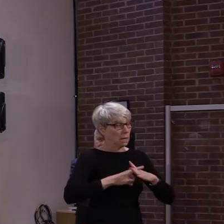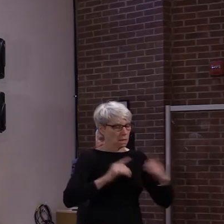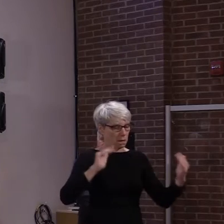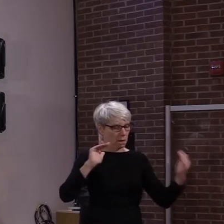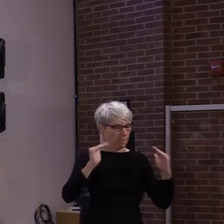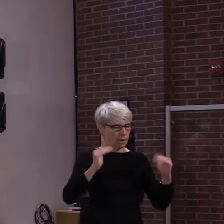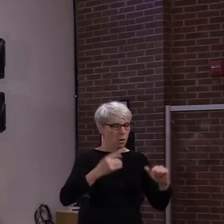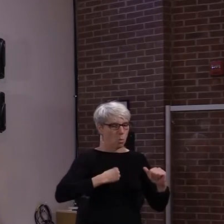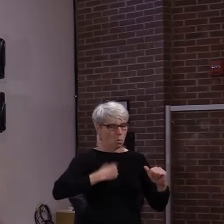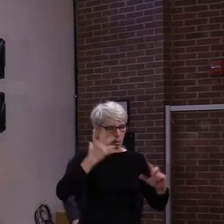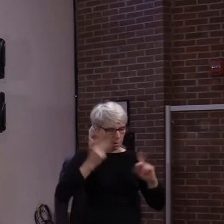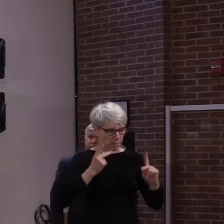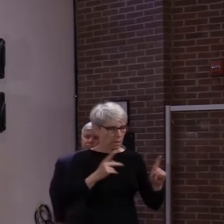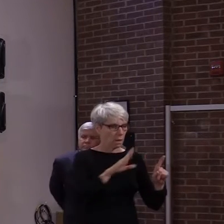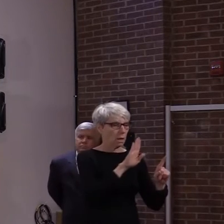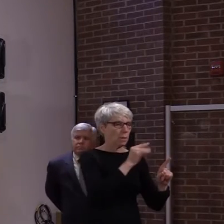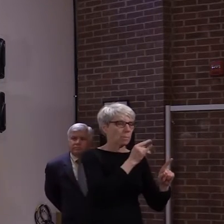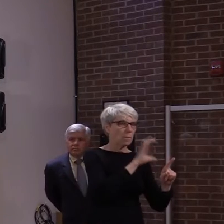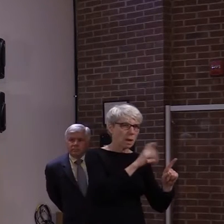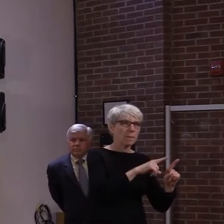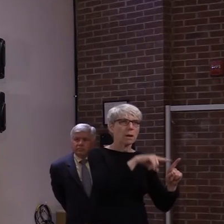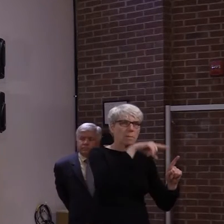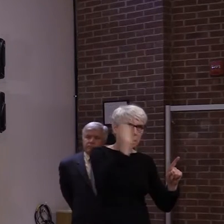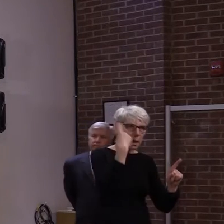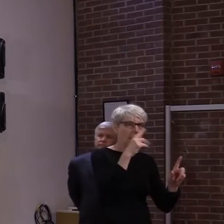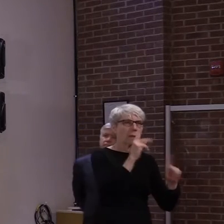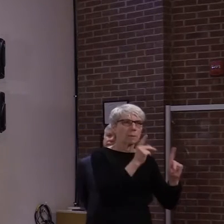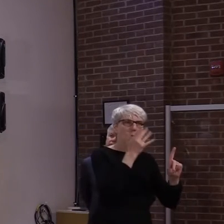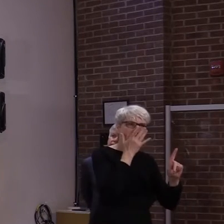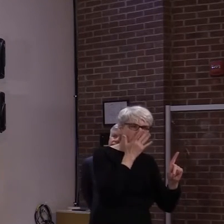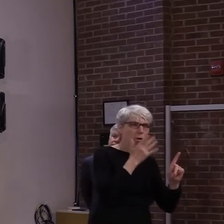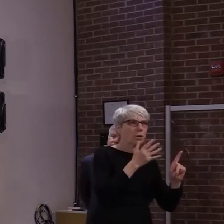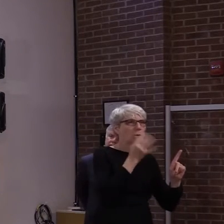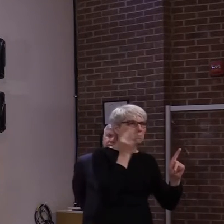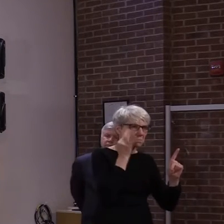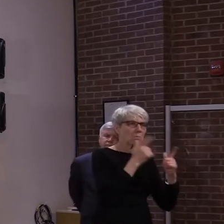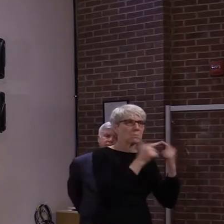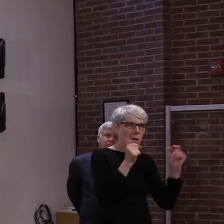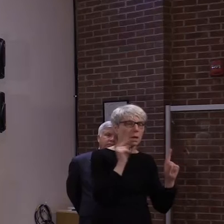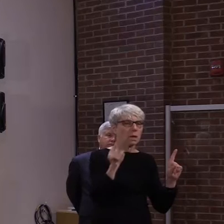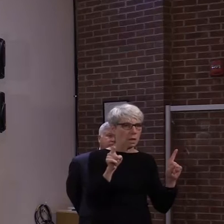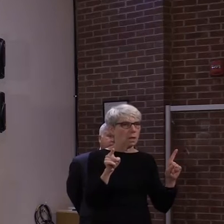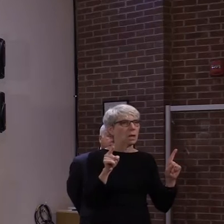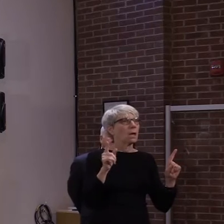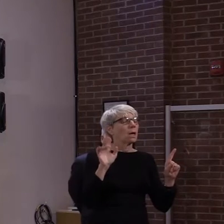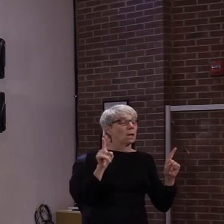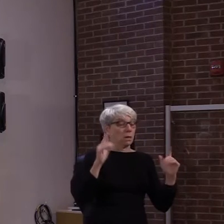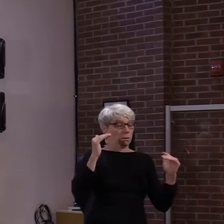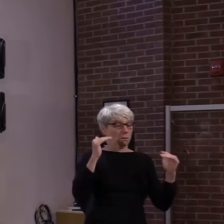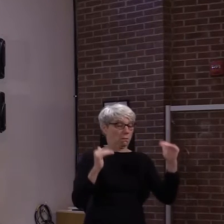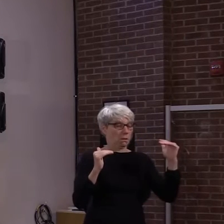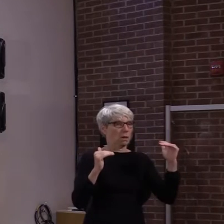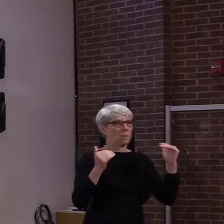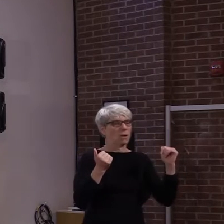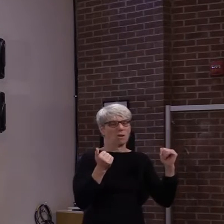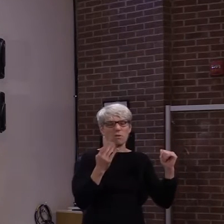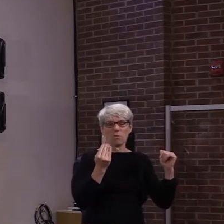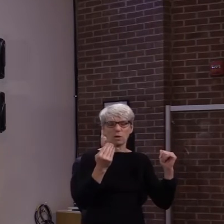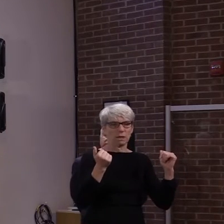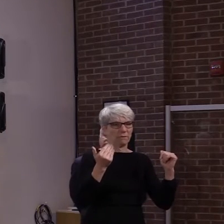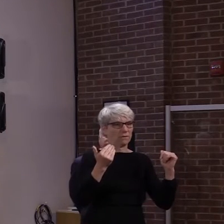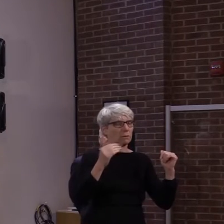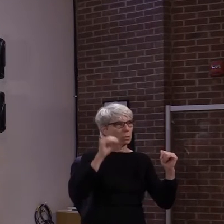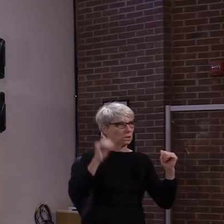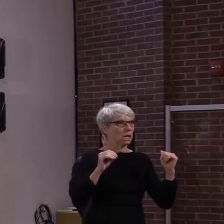population and the white non-Hispanic population was in the 14 to 15% range. Today, it